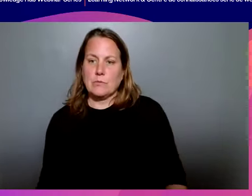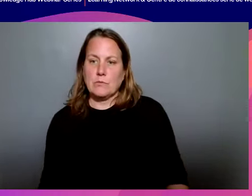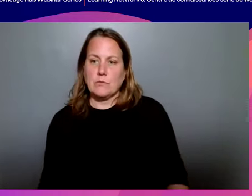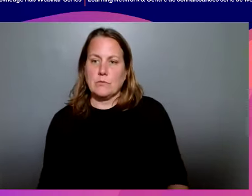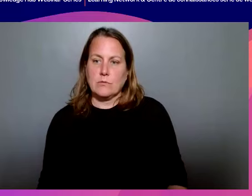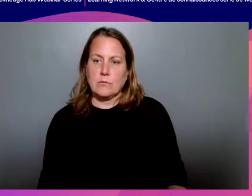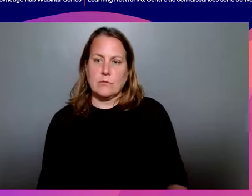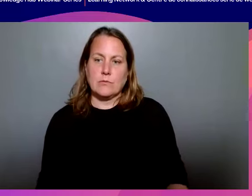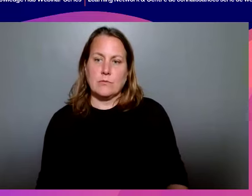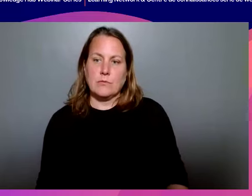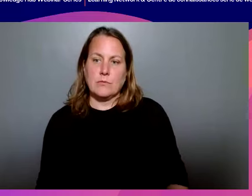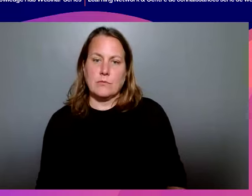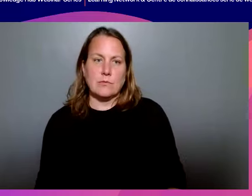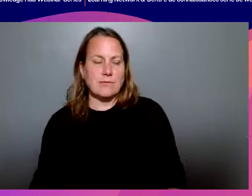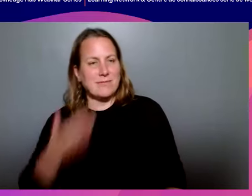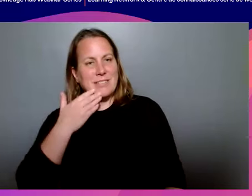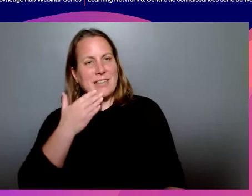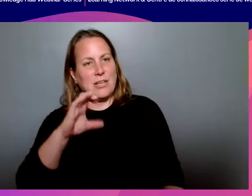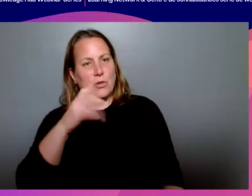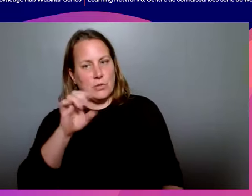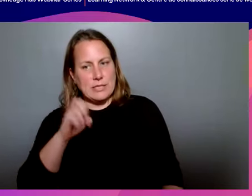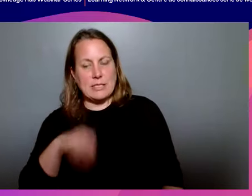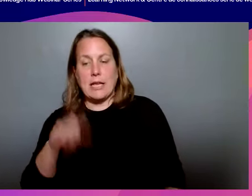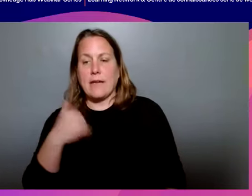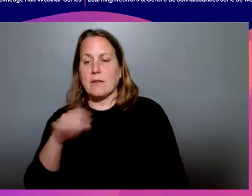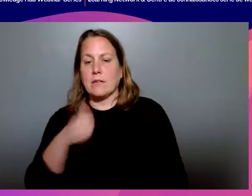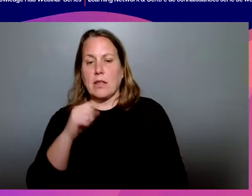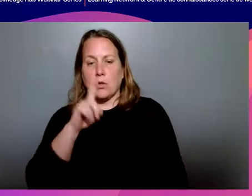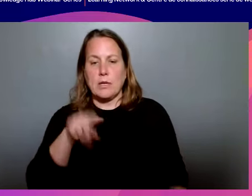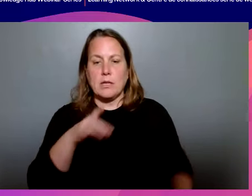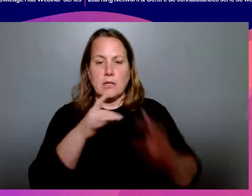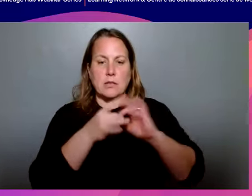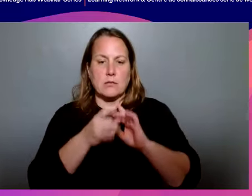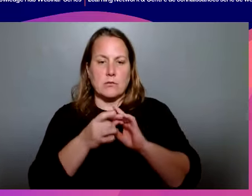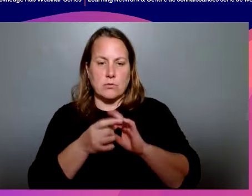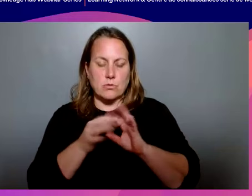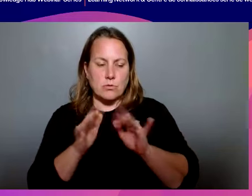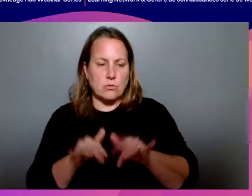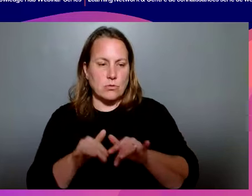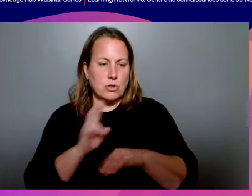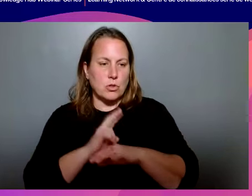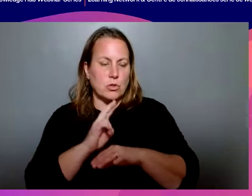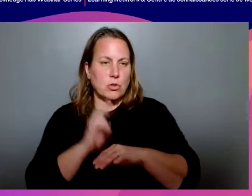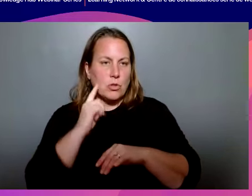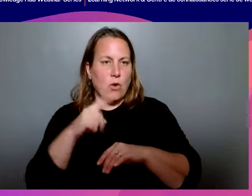Thank you, Christine. There's another question around the use of